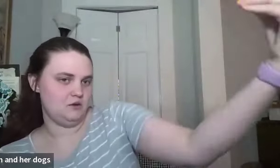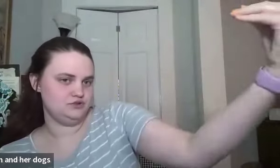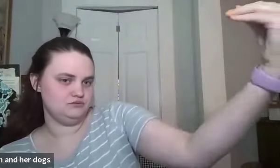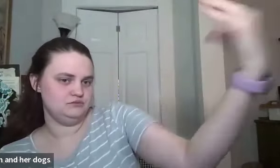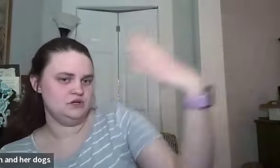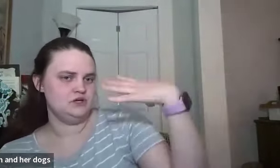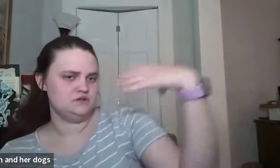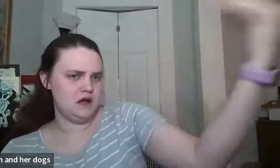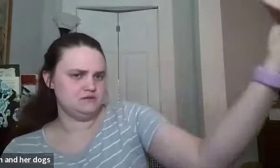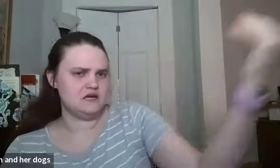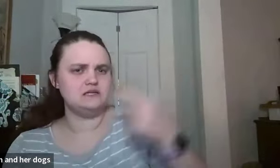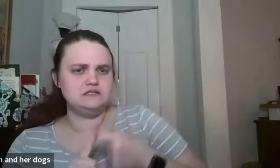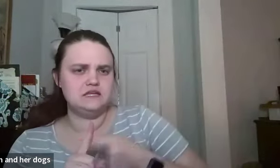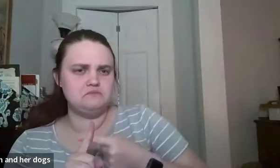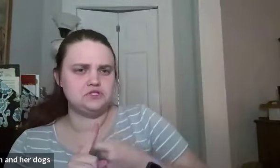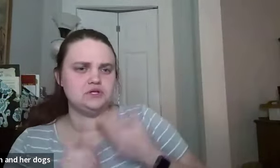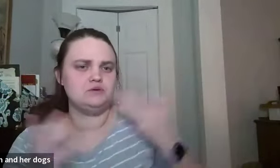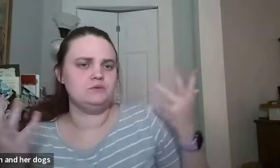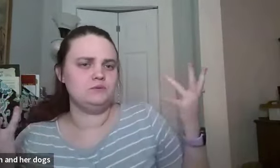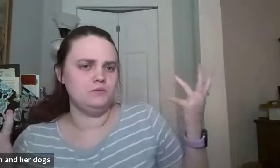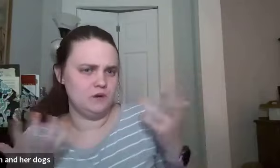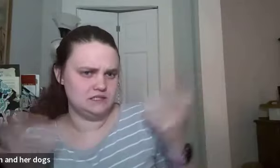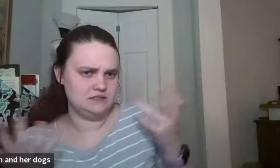Out. So outside, temperature, what?